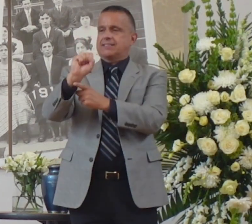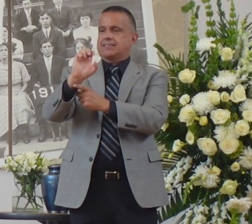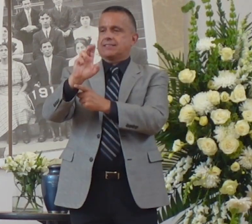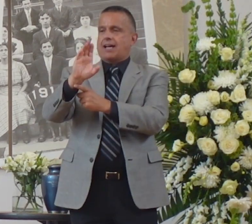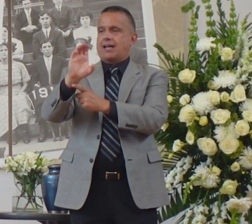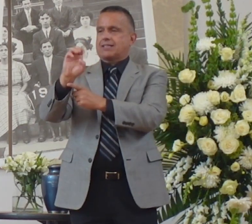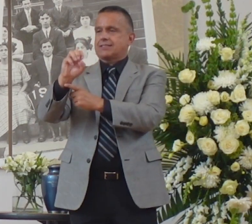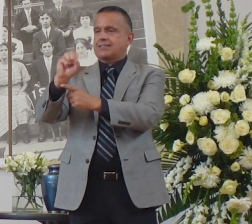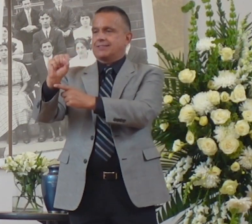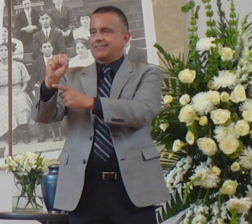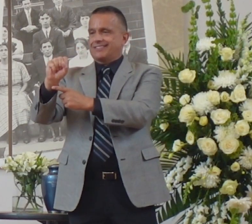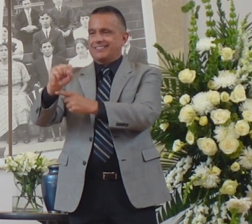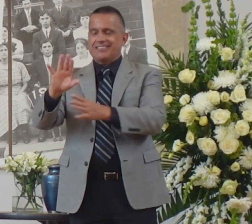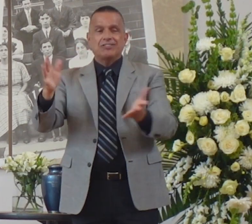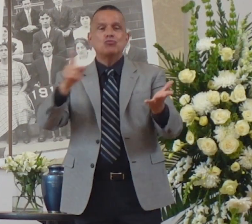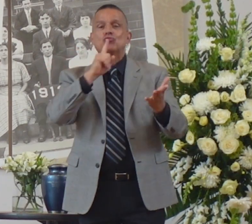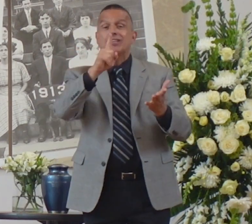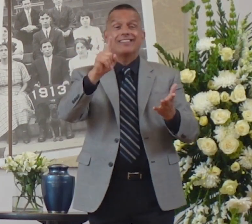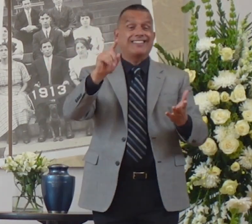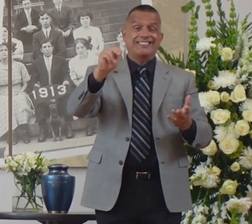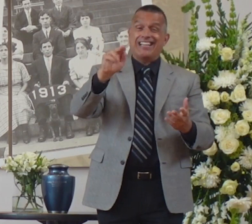Emcee. What a success story your life.